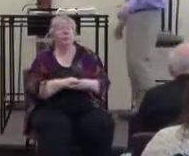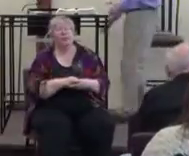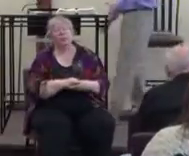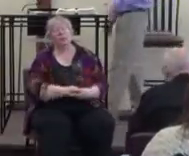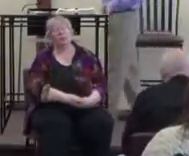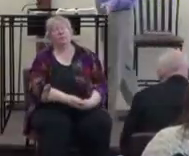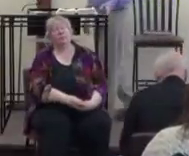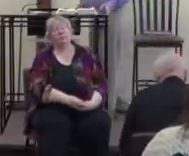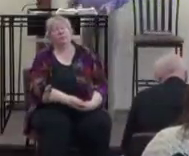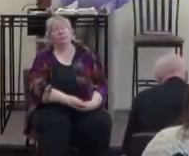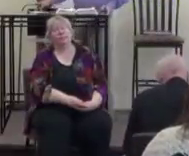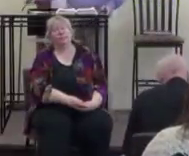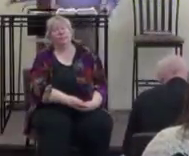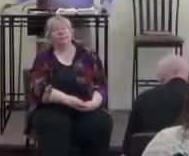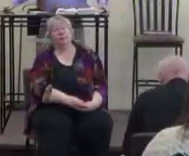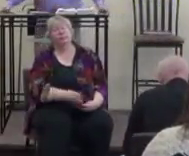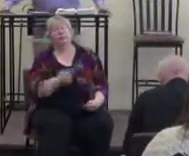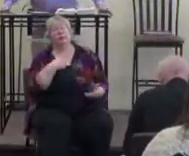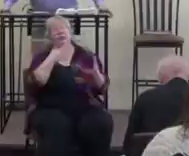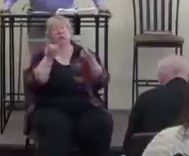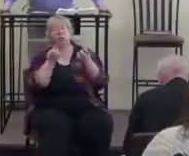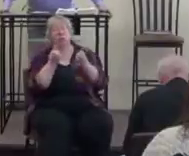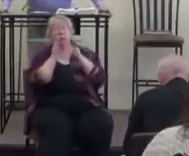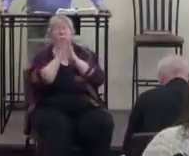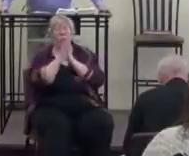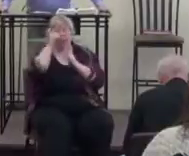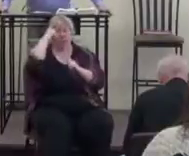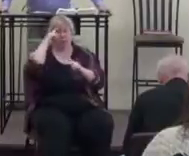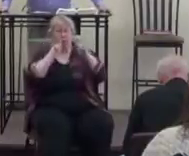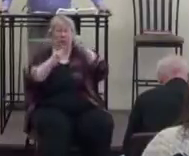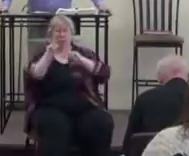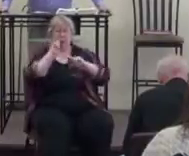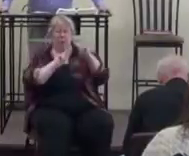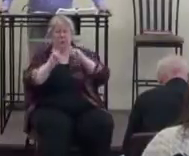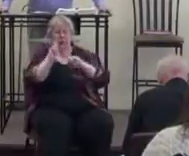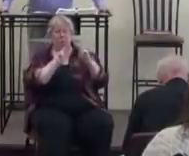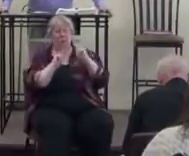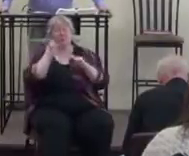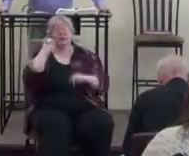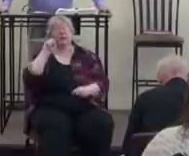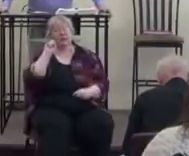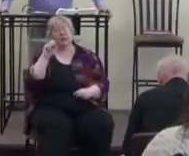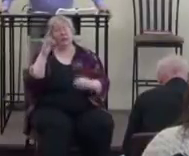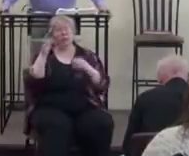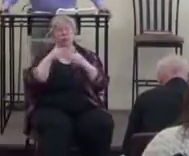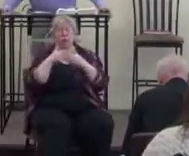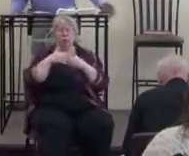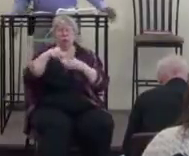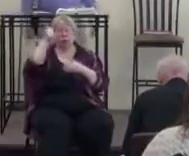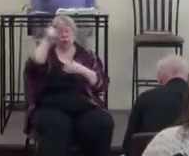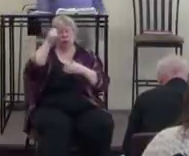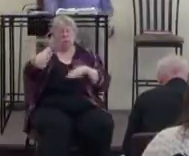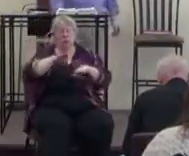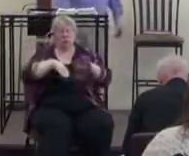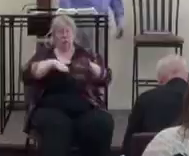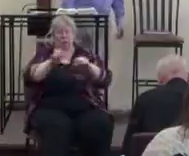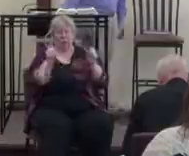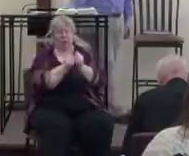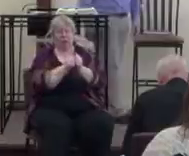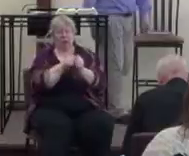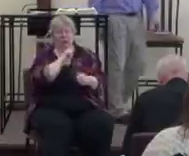around. And I want to pray for those who just need a closer walk with the Lord. If you just want to slip up your hand and put it right